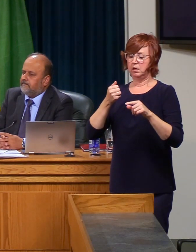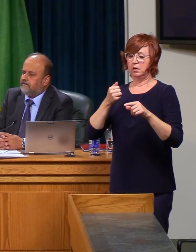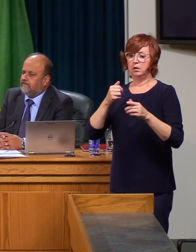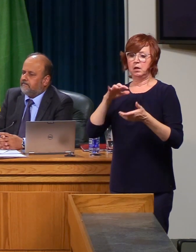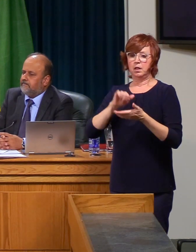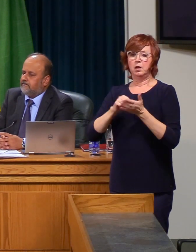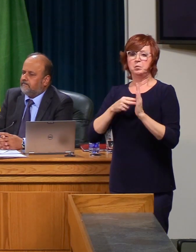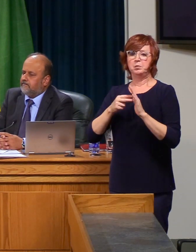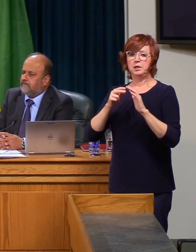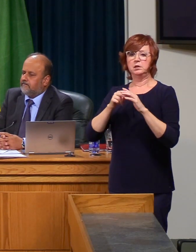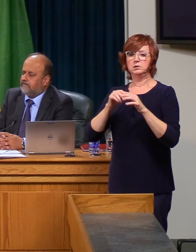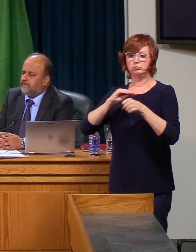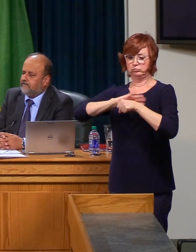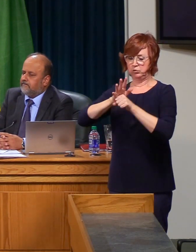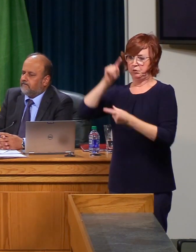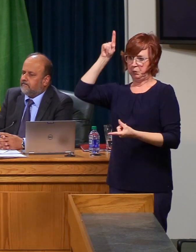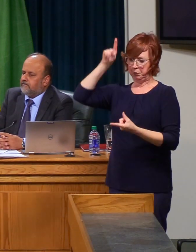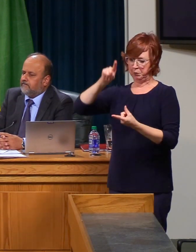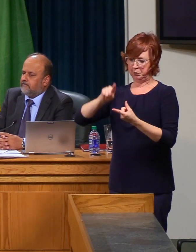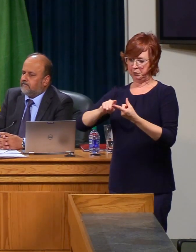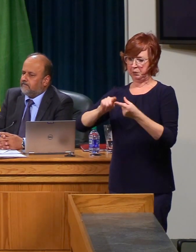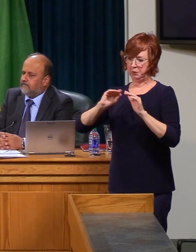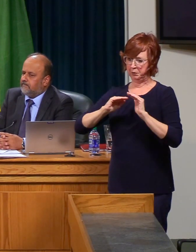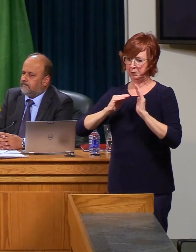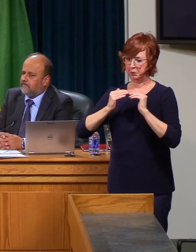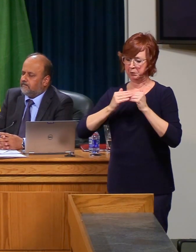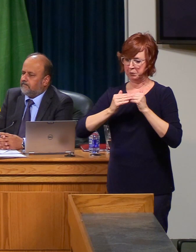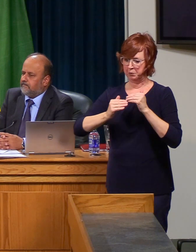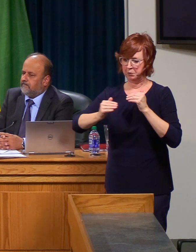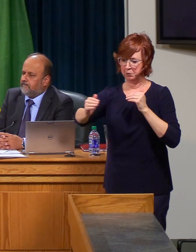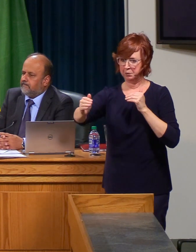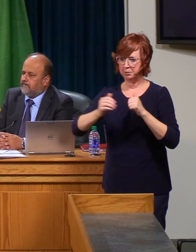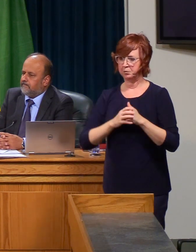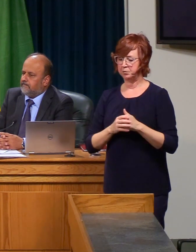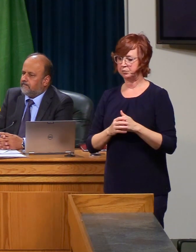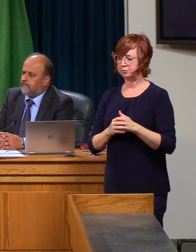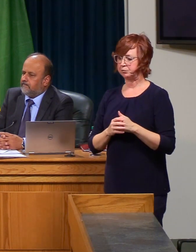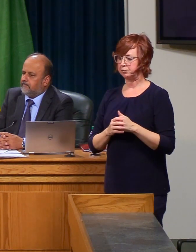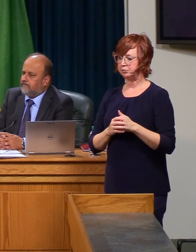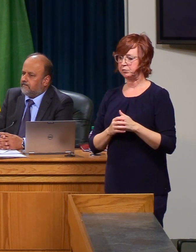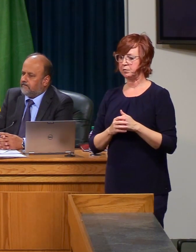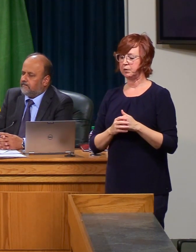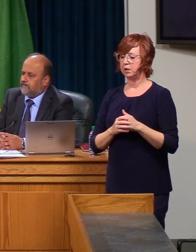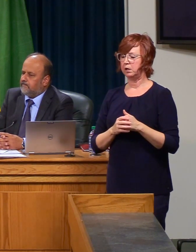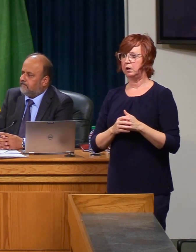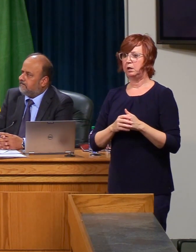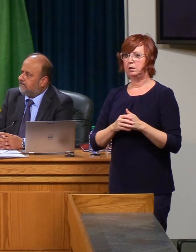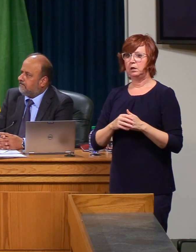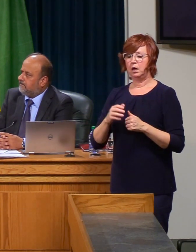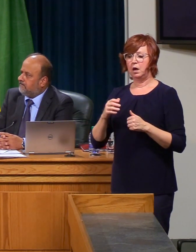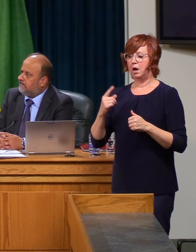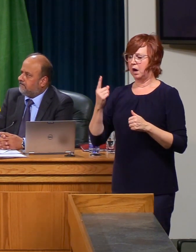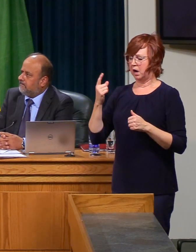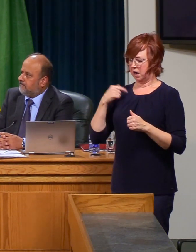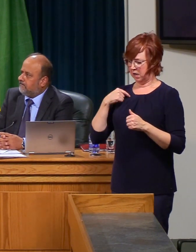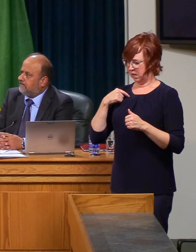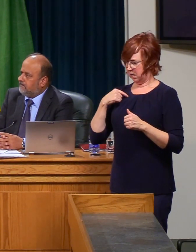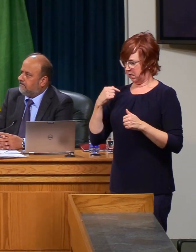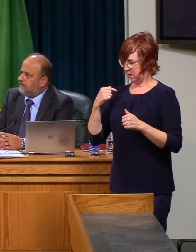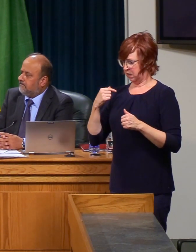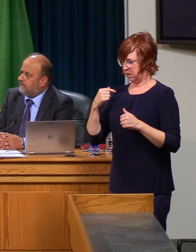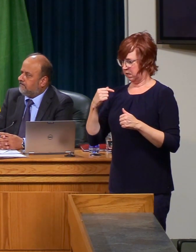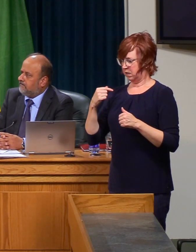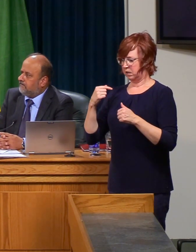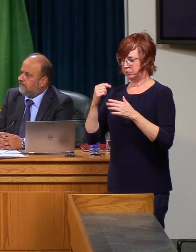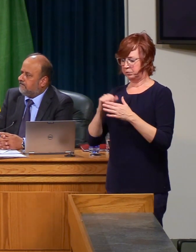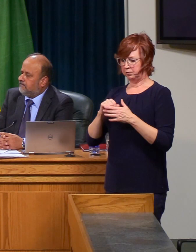ability to flatten the curve in these early days. And we had I believe what was a recommendation to an order